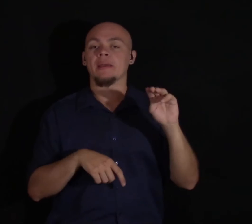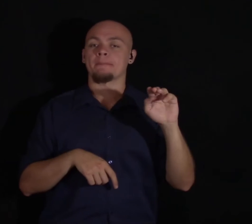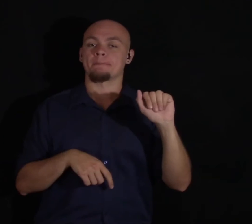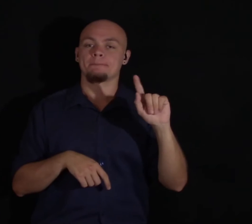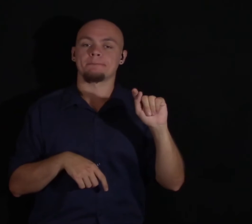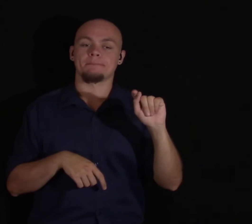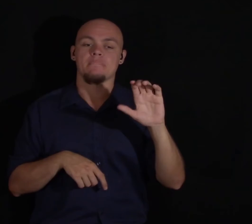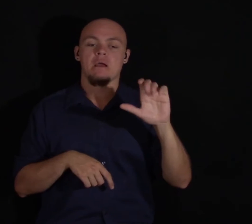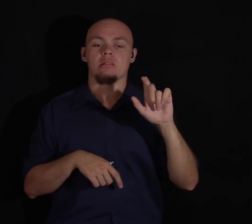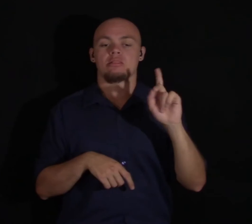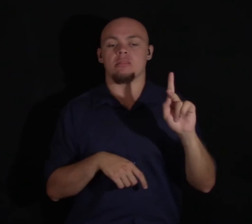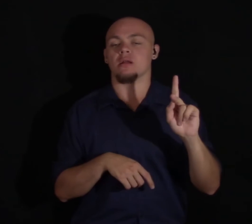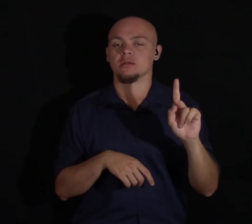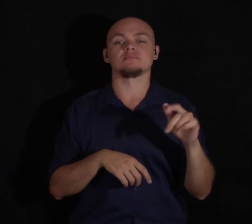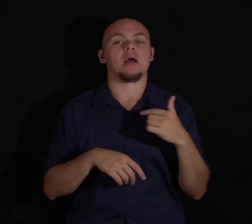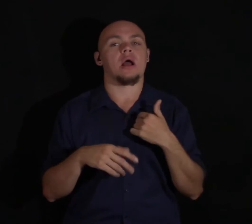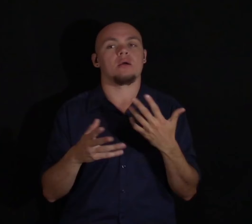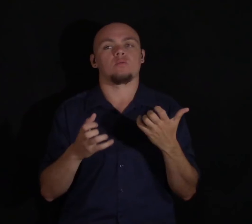that terrible scene was thus associated.